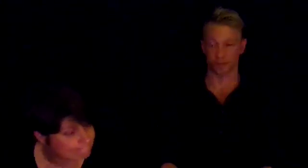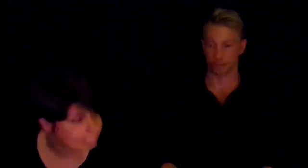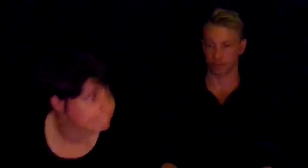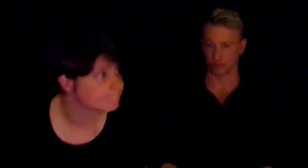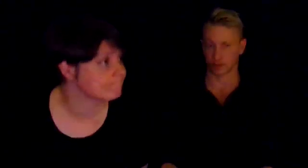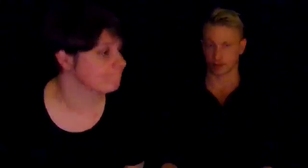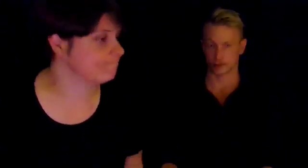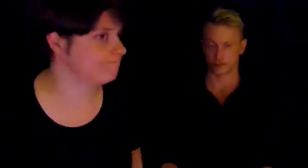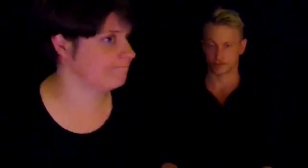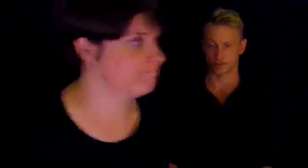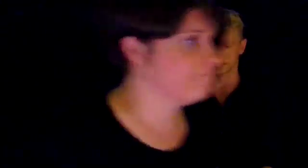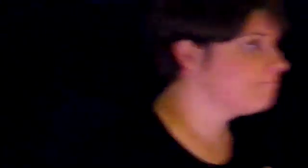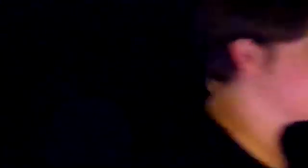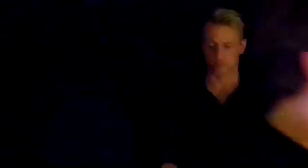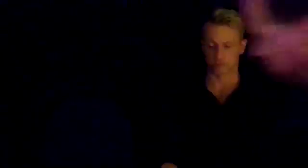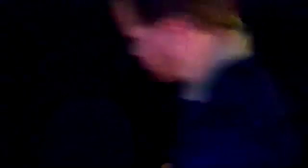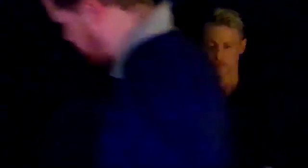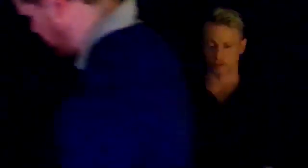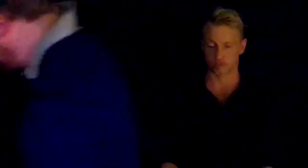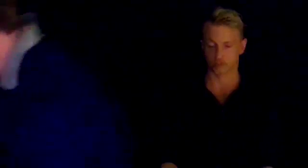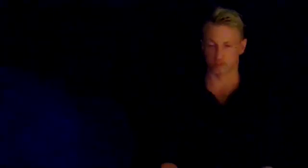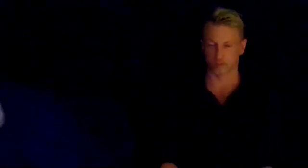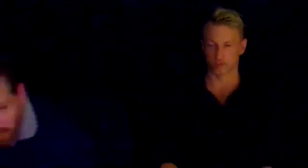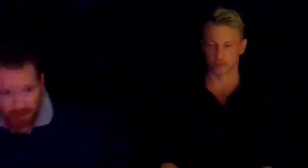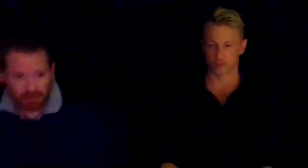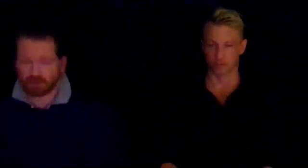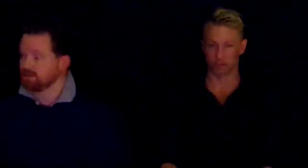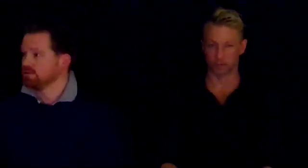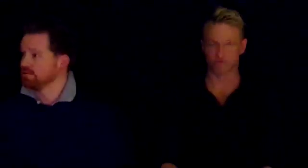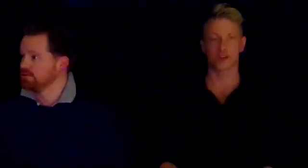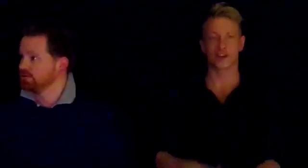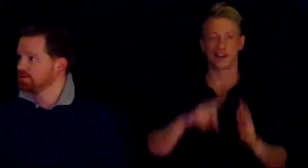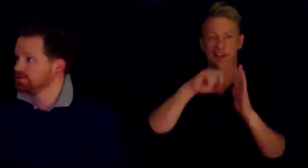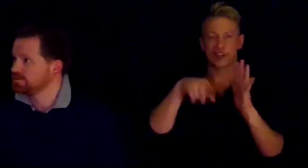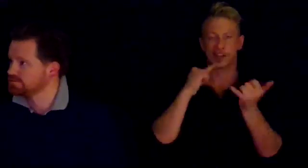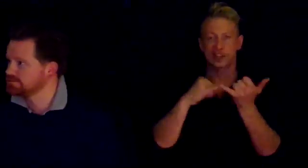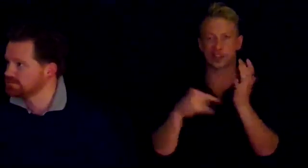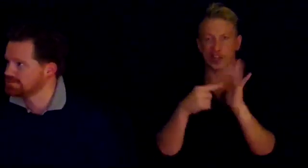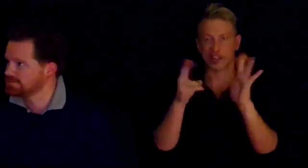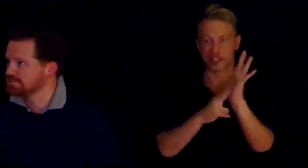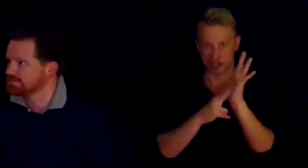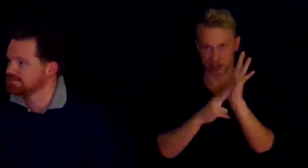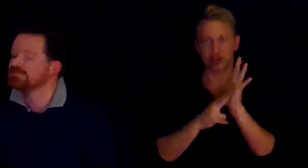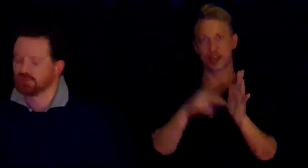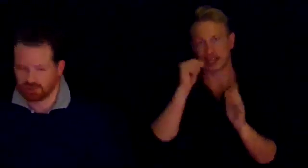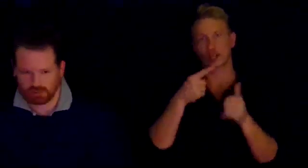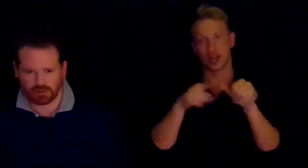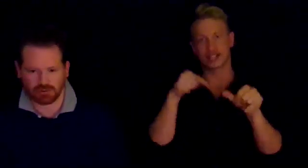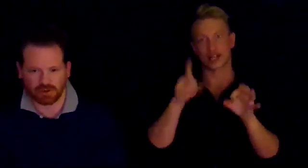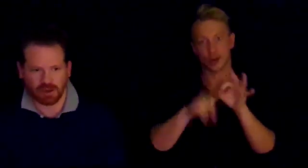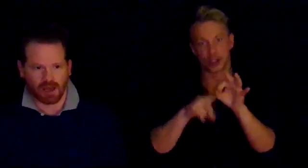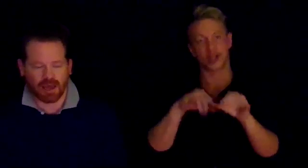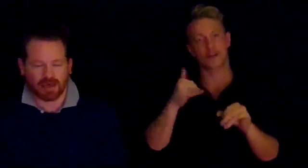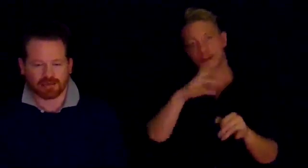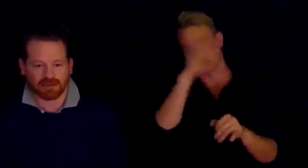Okay, hand over to Justin and maybe Ryan as well. So Justin, if you can answer that question, and then also your role in planning meetings. Sure.